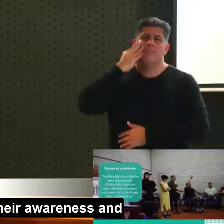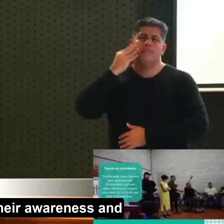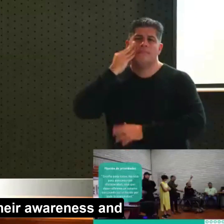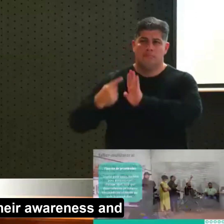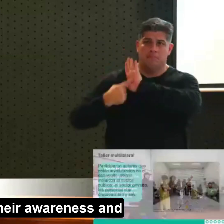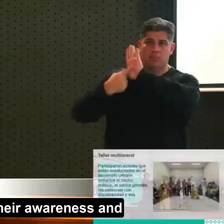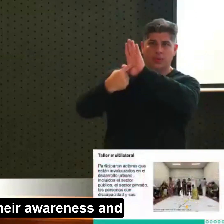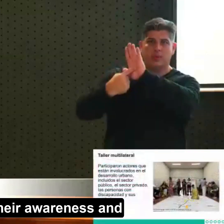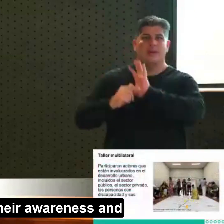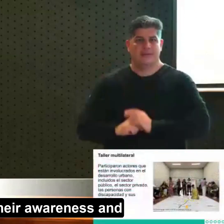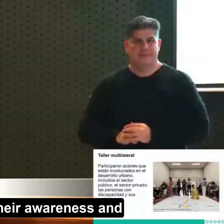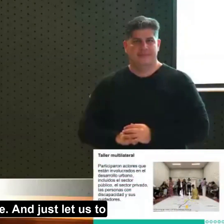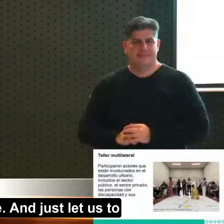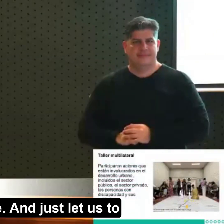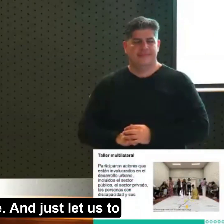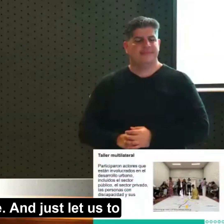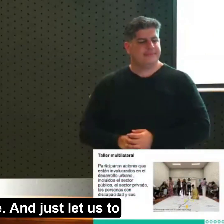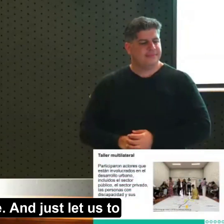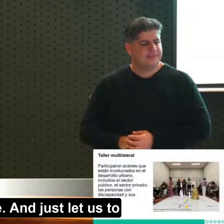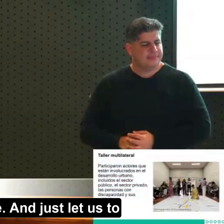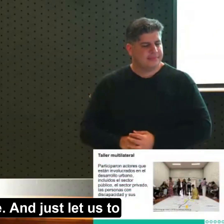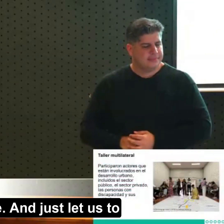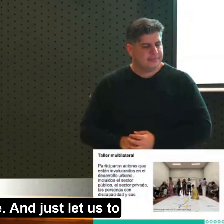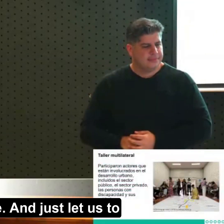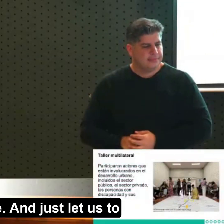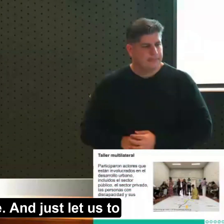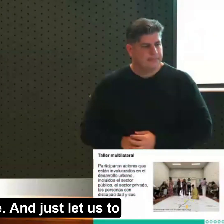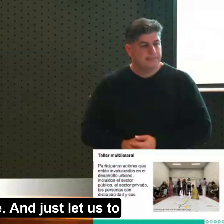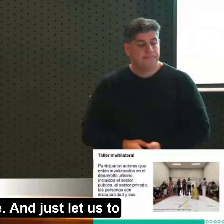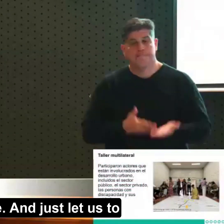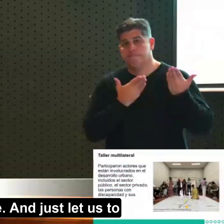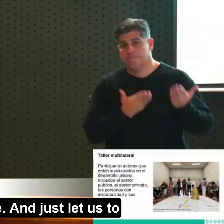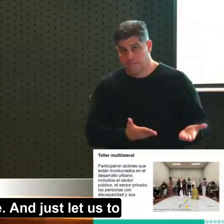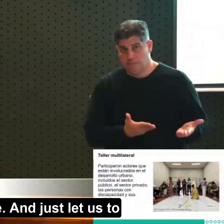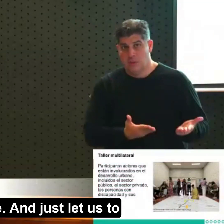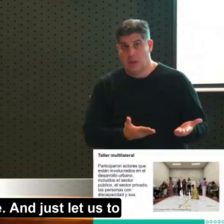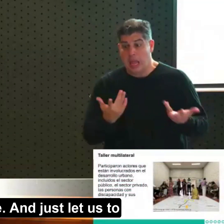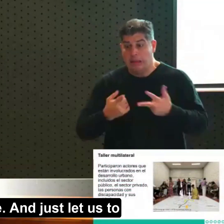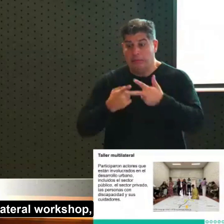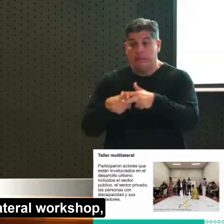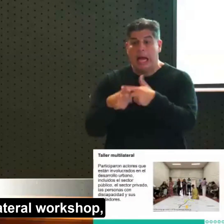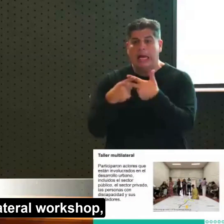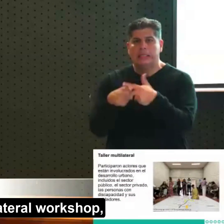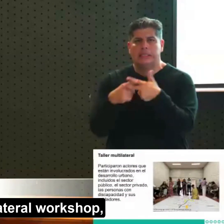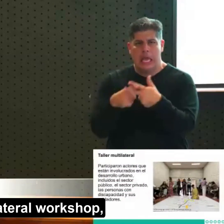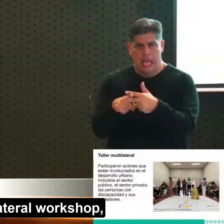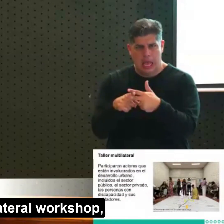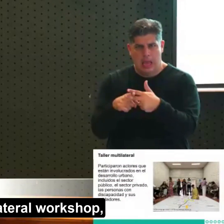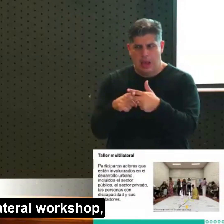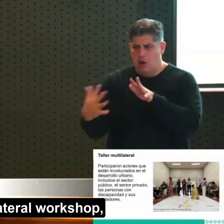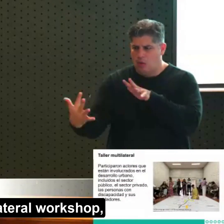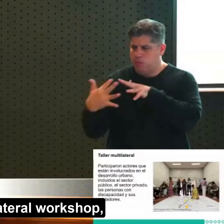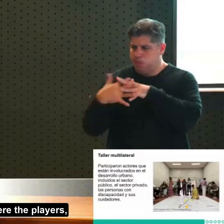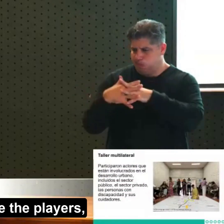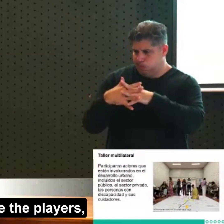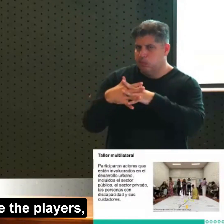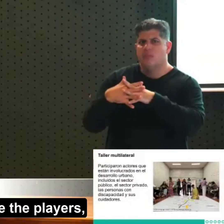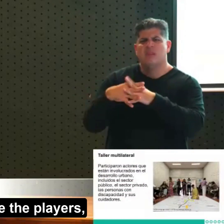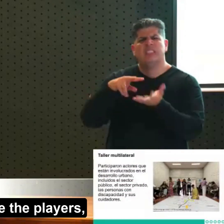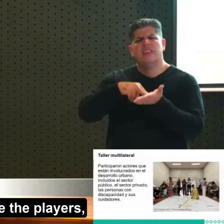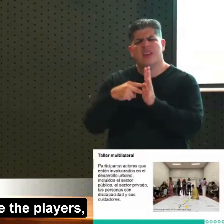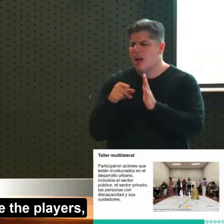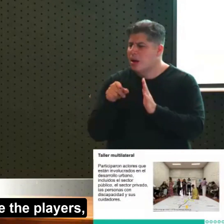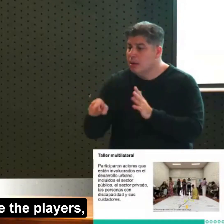their awareness or knowledge. And this led us to a multilateral workshop